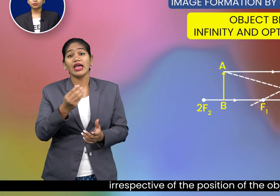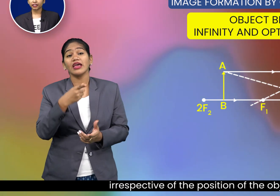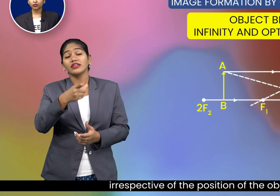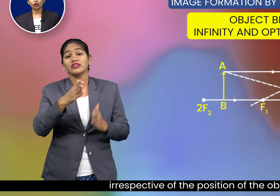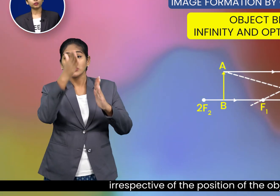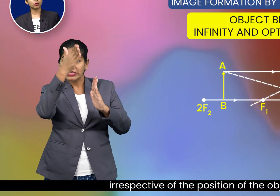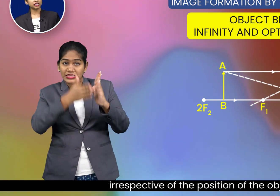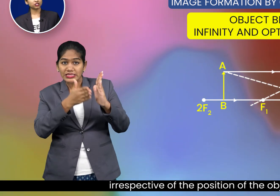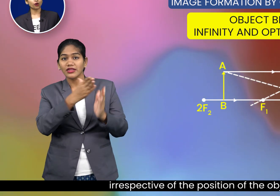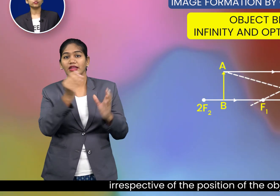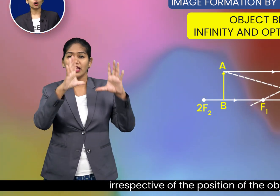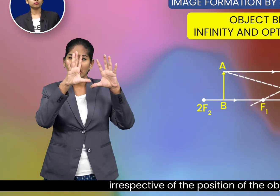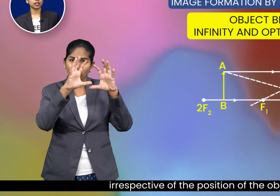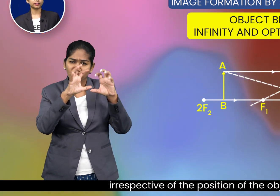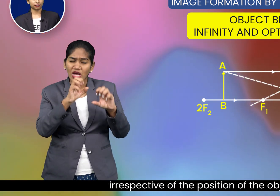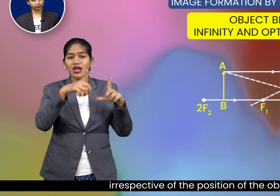irrespective of the position of the object.